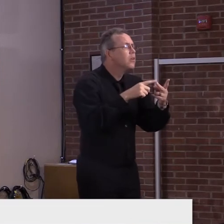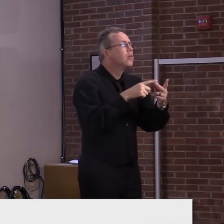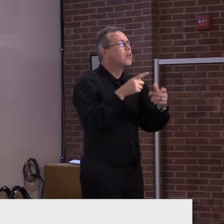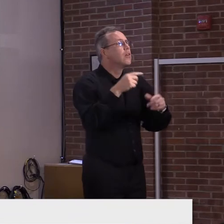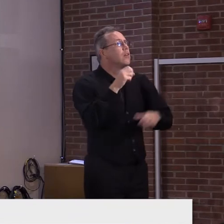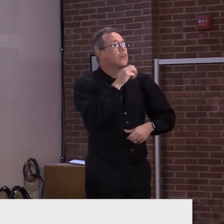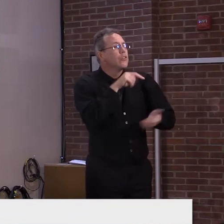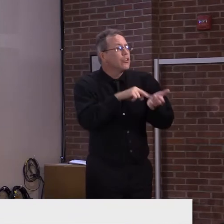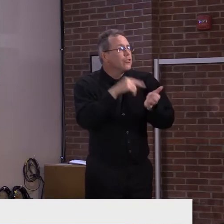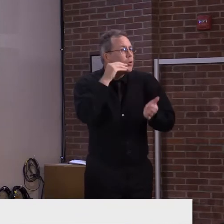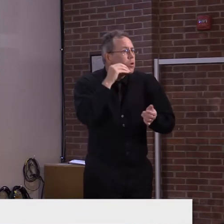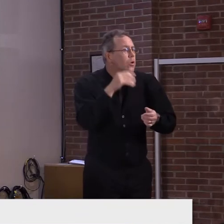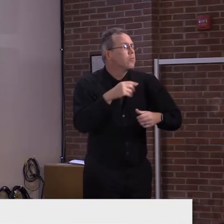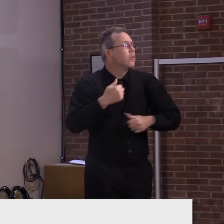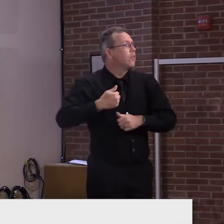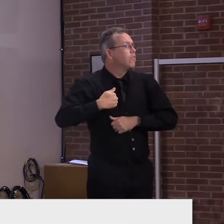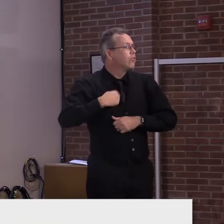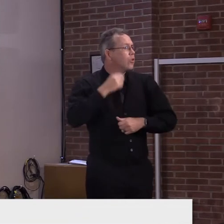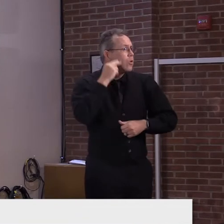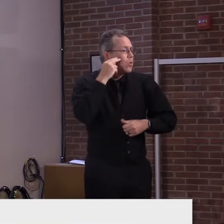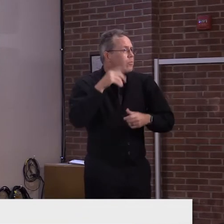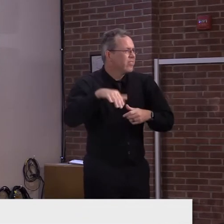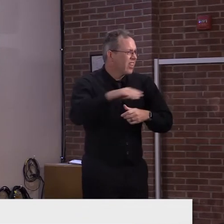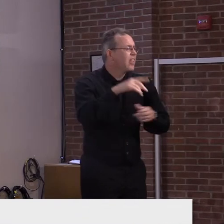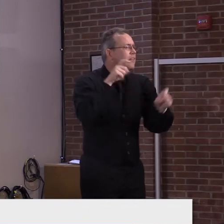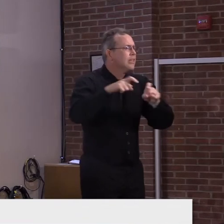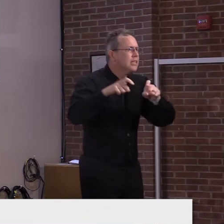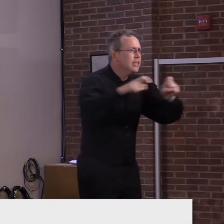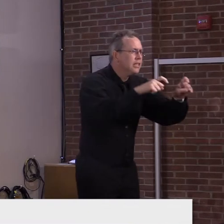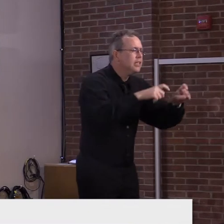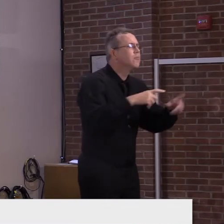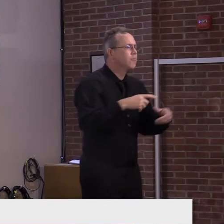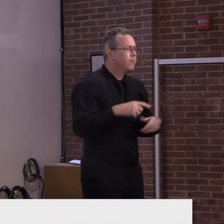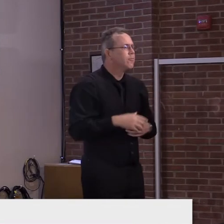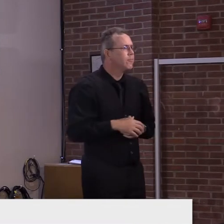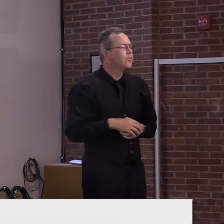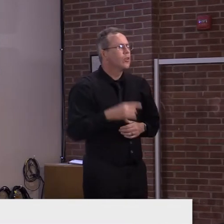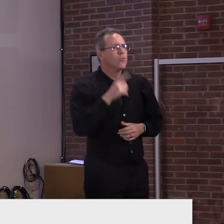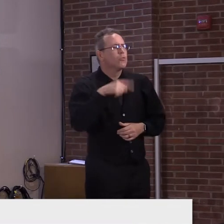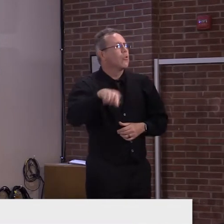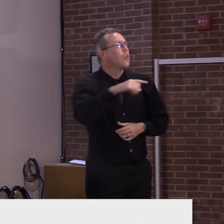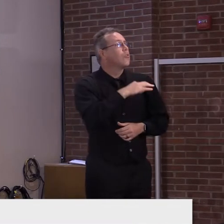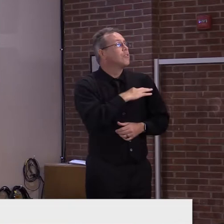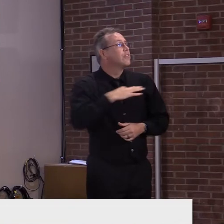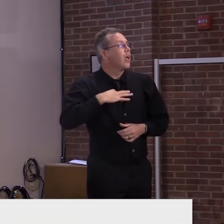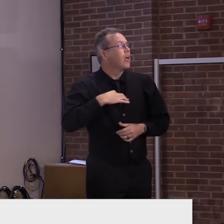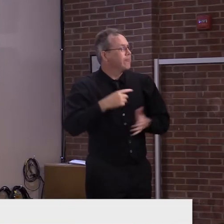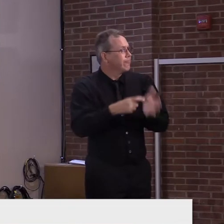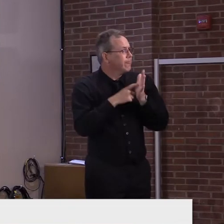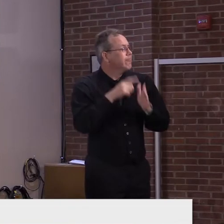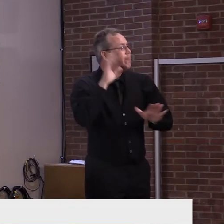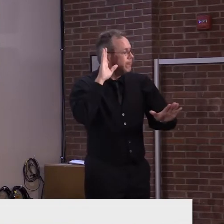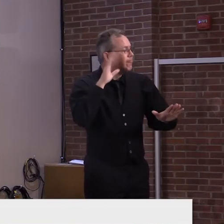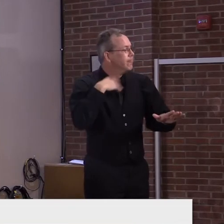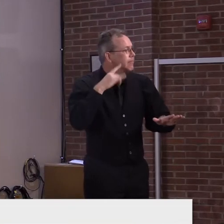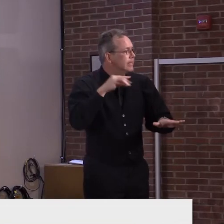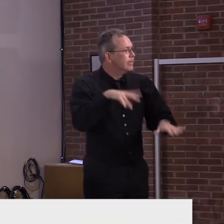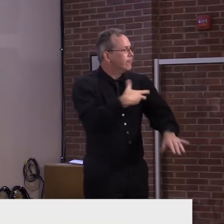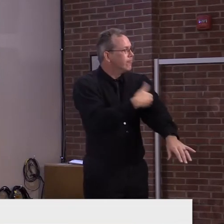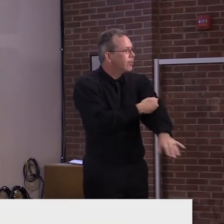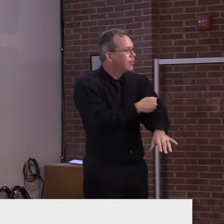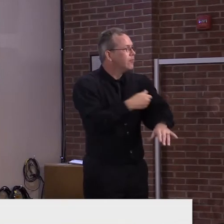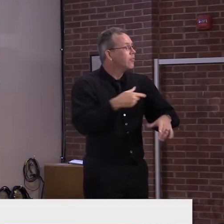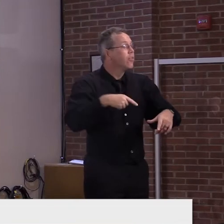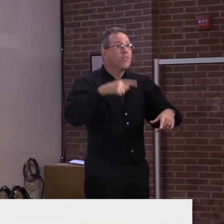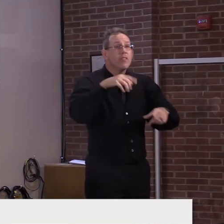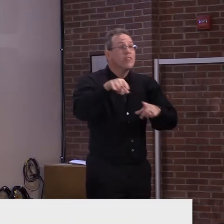Home are required to self-attest to their vaccination status. If an employee has not been vaccinated, they will